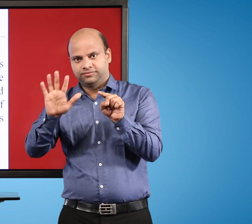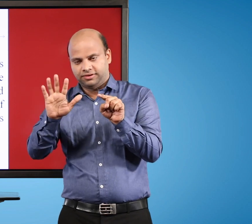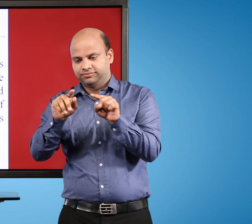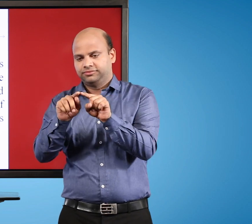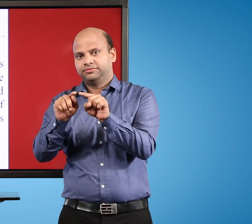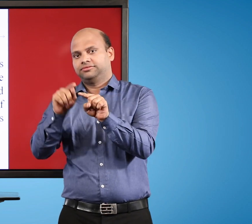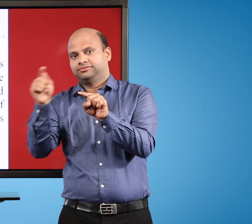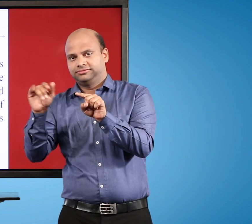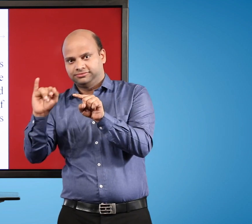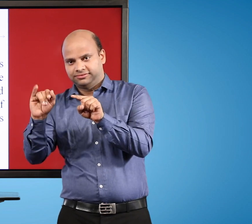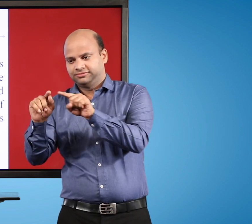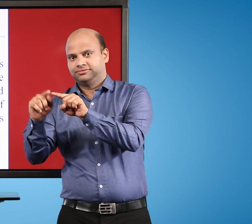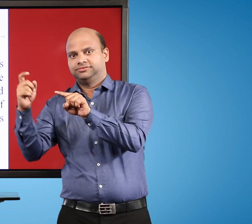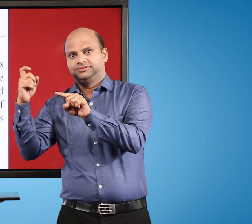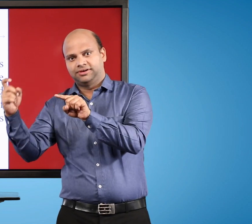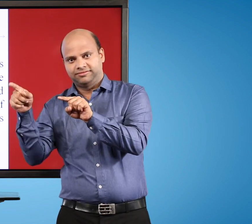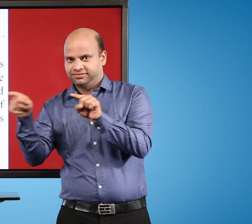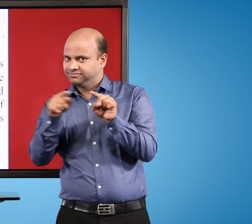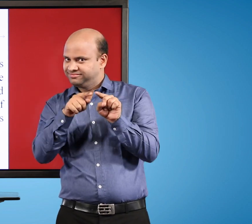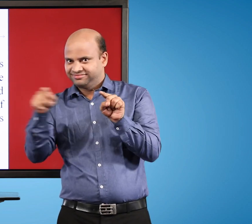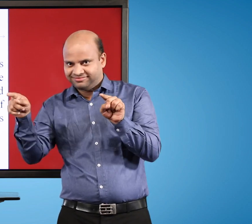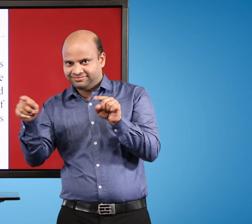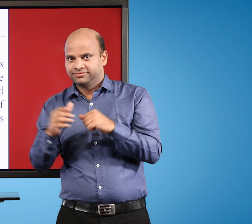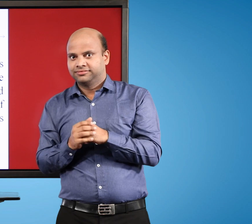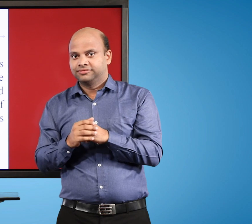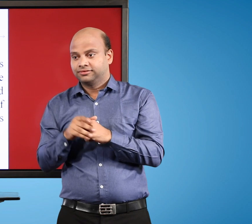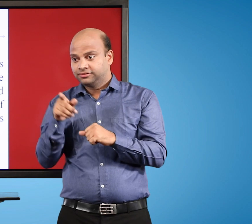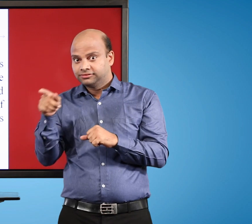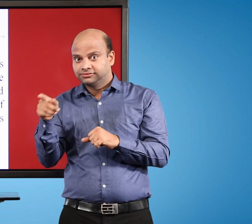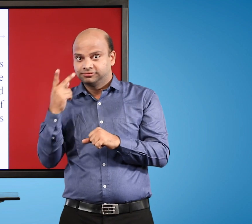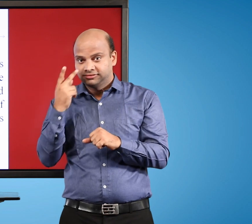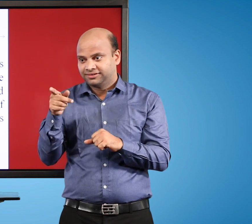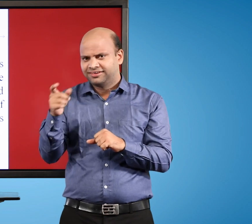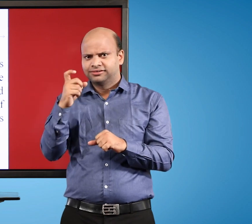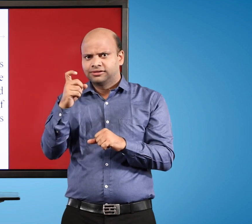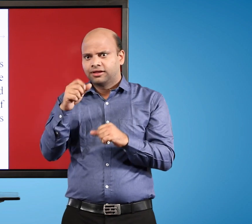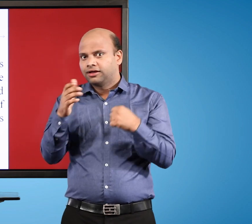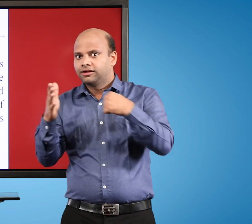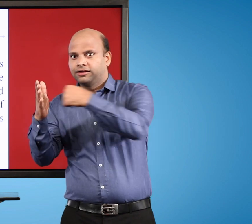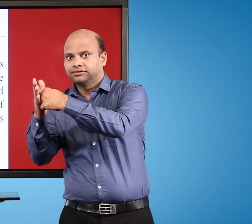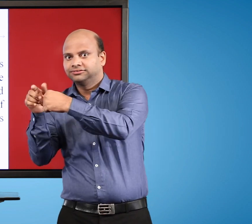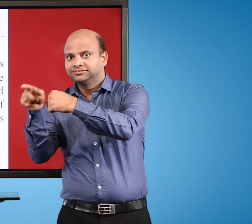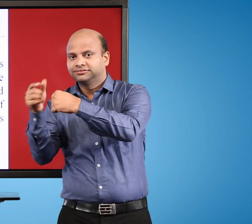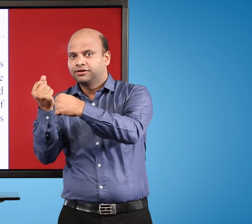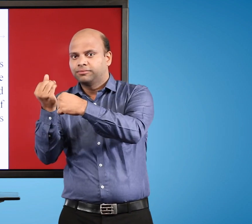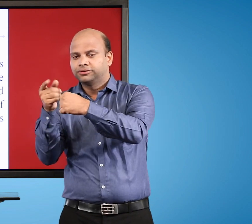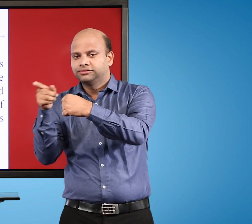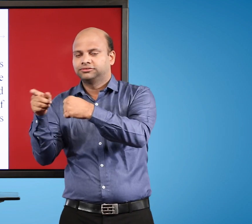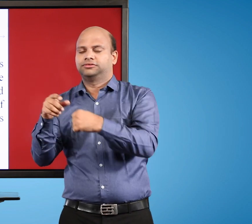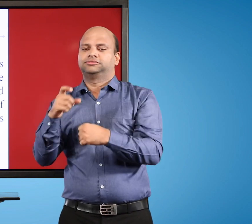6, and 6 to 7, as shown here. We have the jumps marked as arrows from 3 to 7.